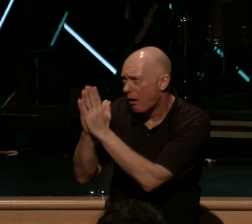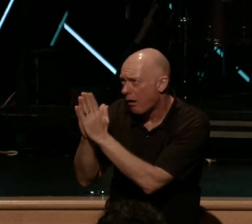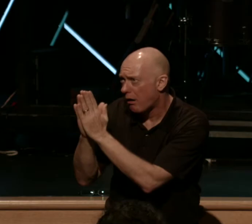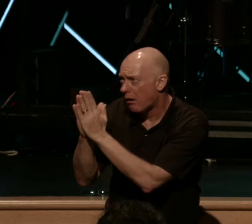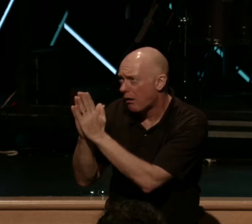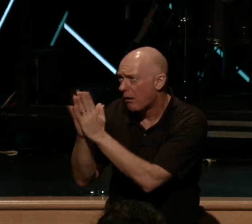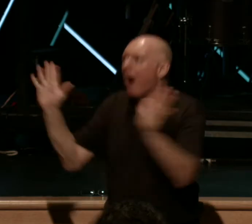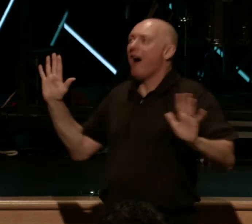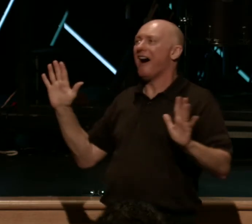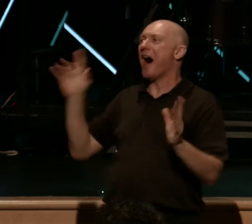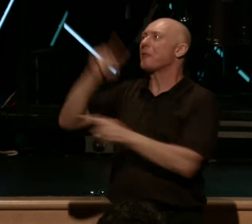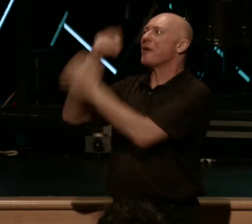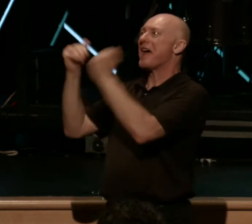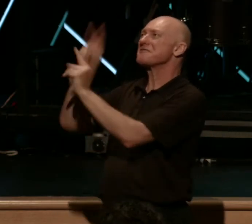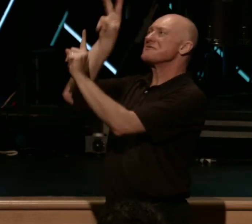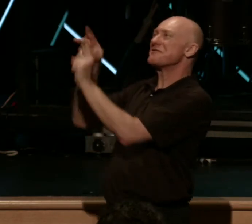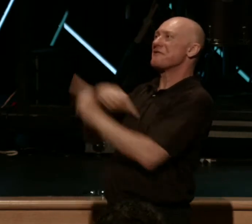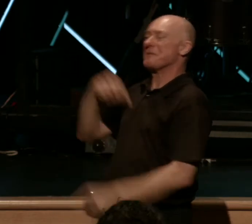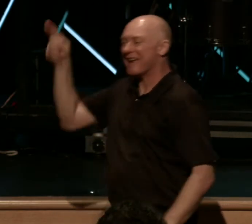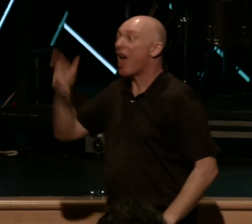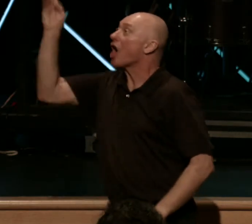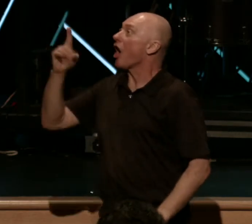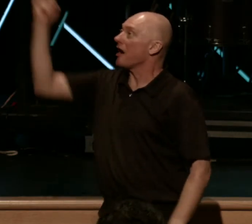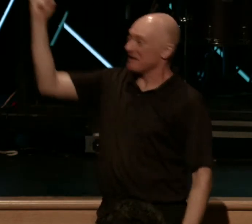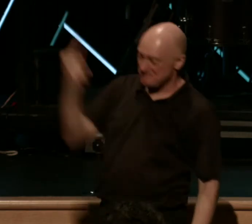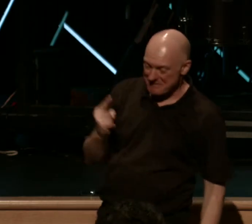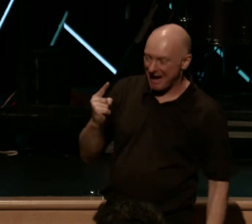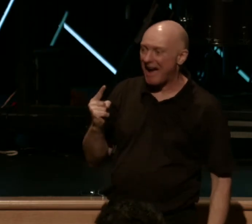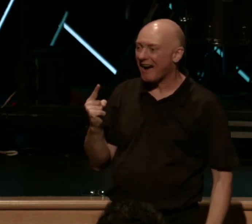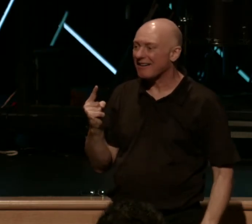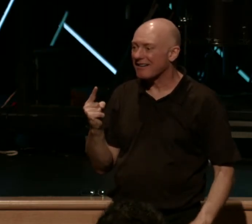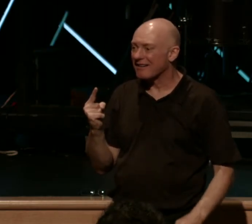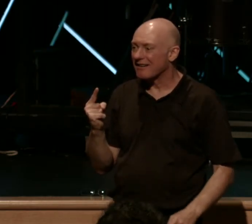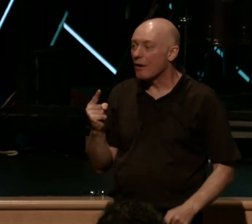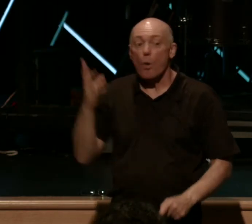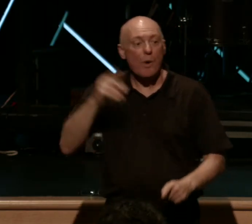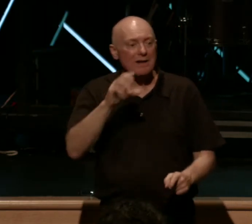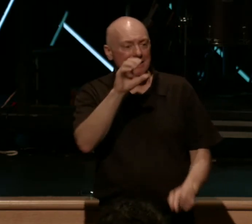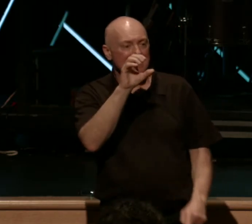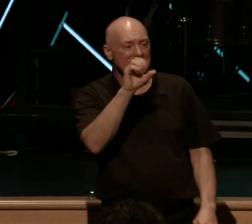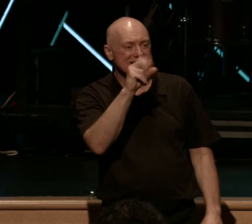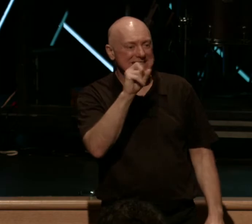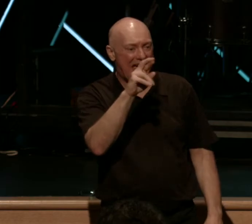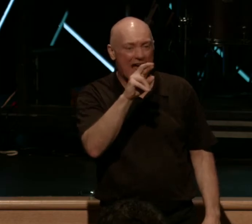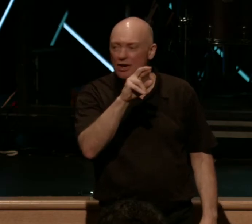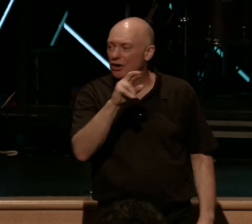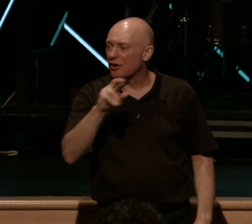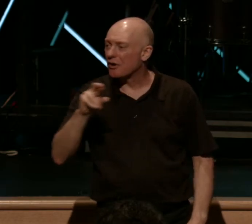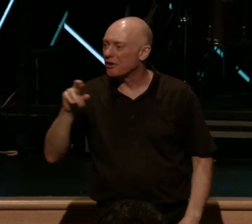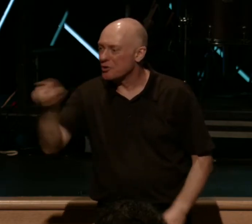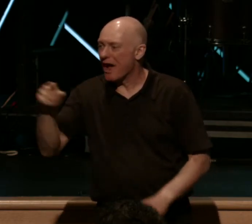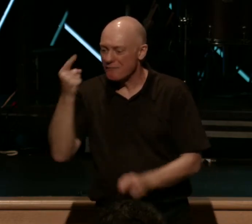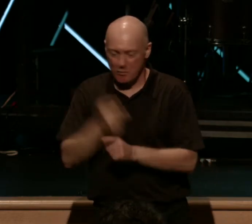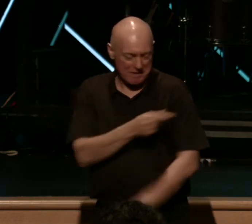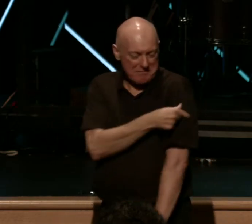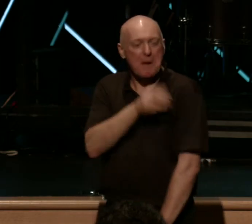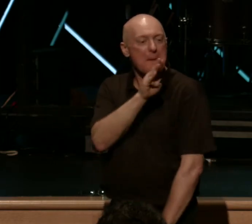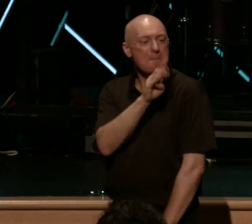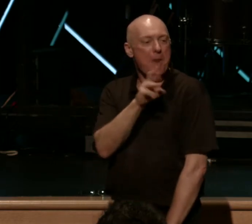a place in heaven, so that when God comes back with the spiritual scanner in heaven, and you have the right barcode, he's going to scan your